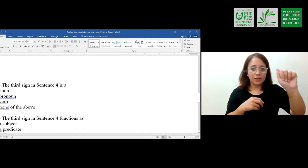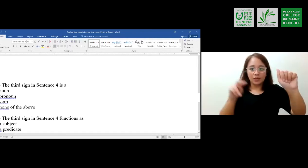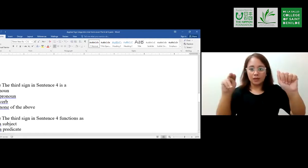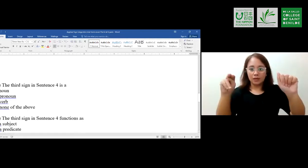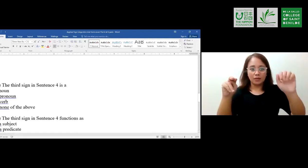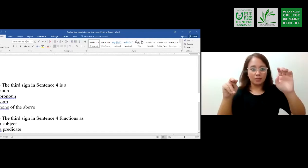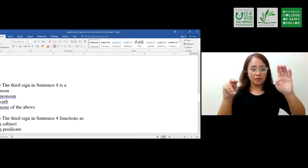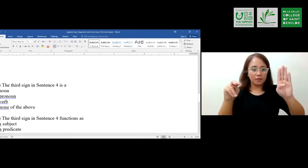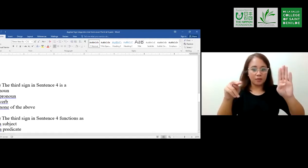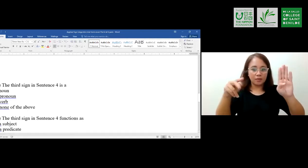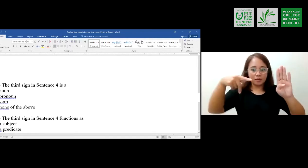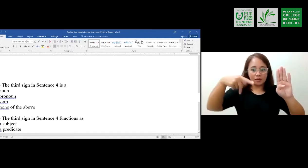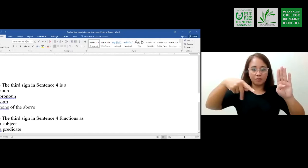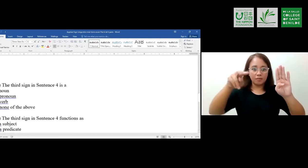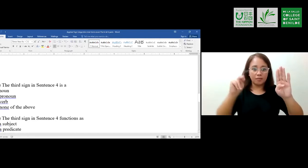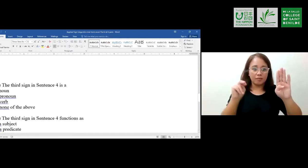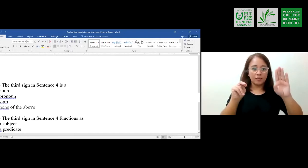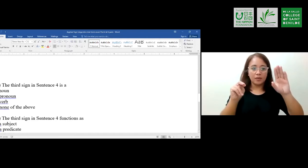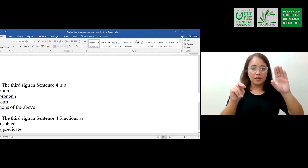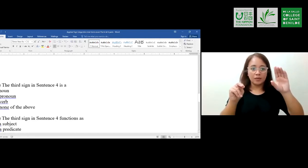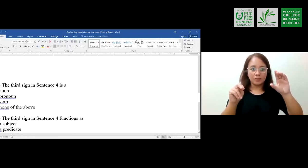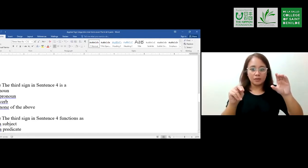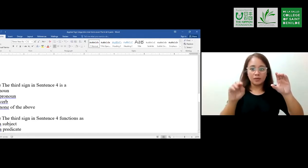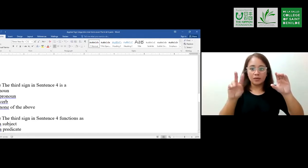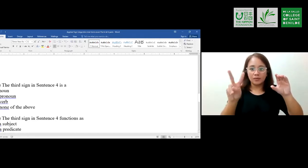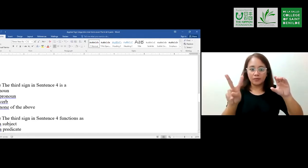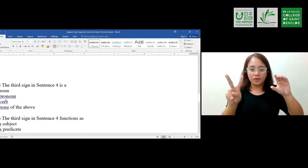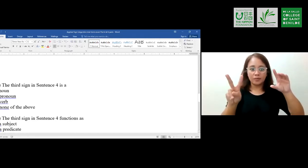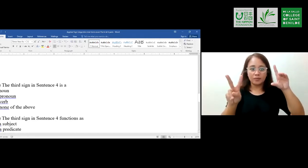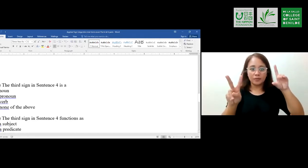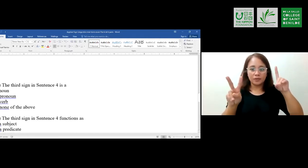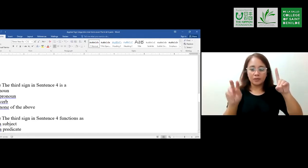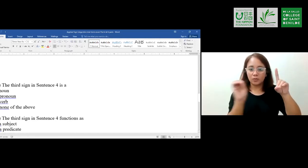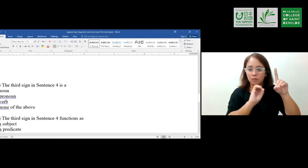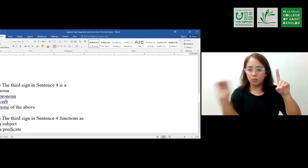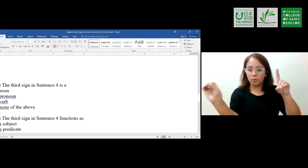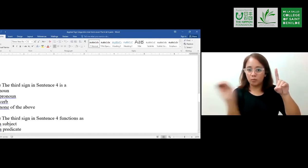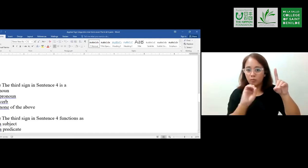a pronoun, C, a verb, D, none of the above.